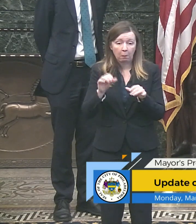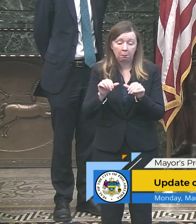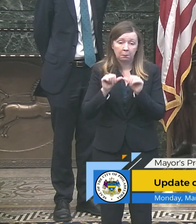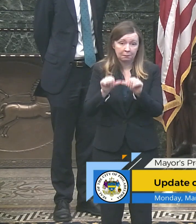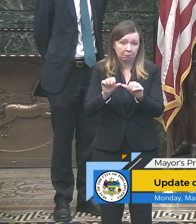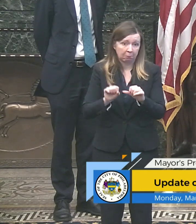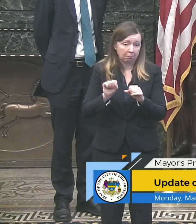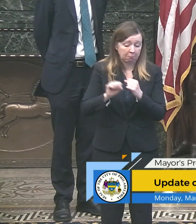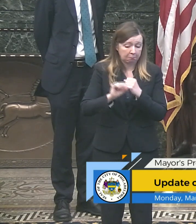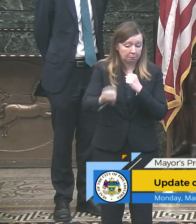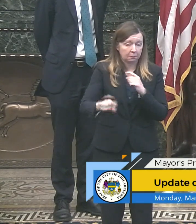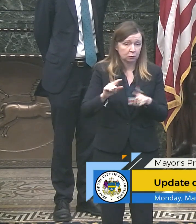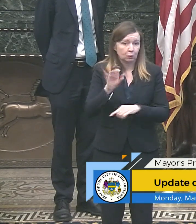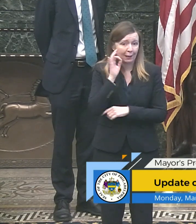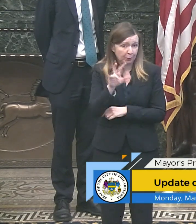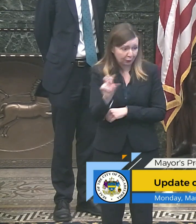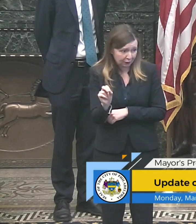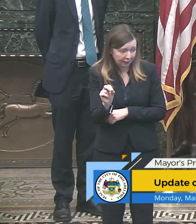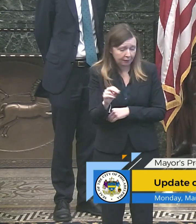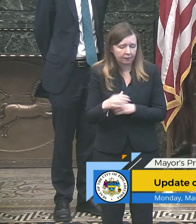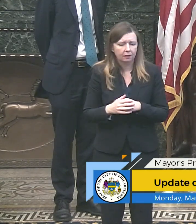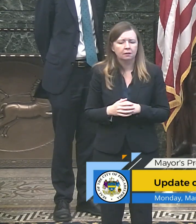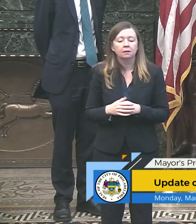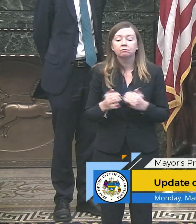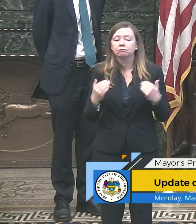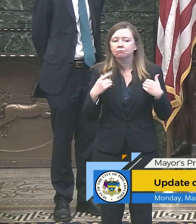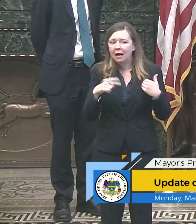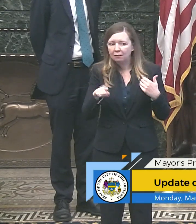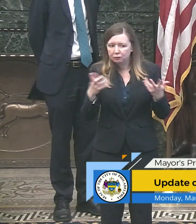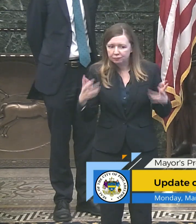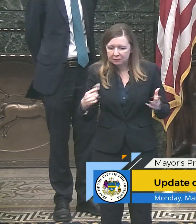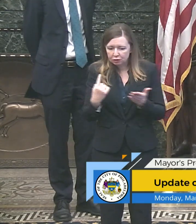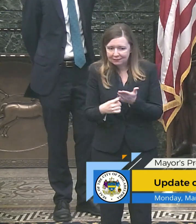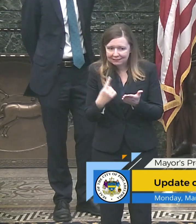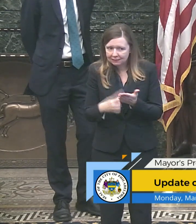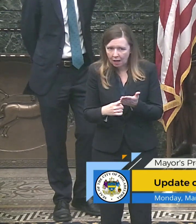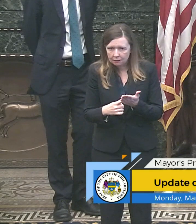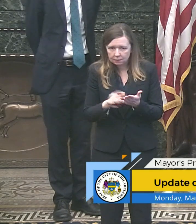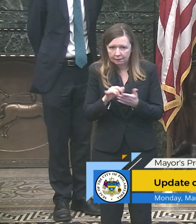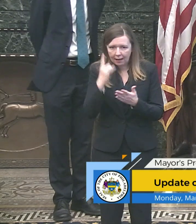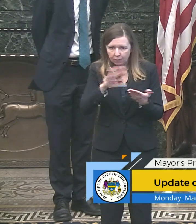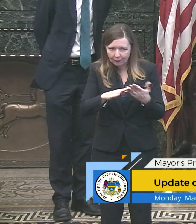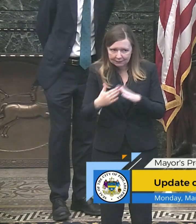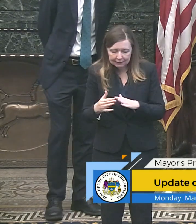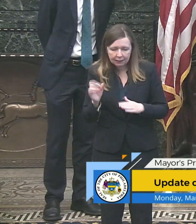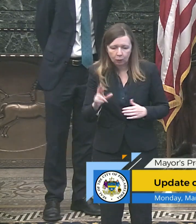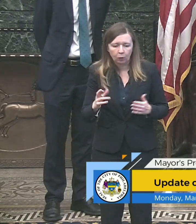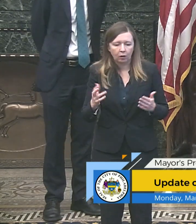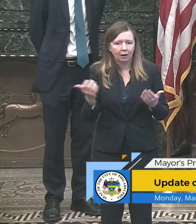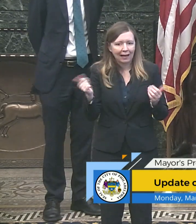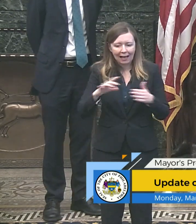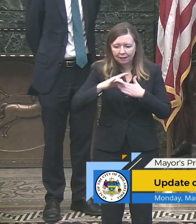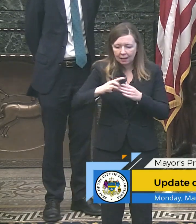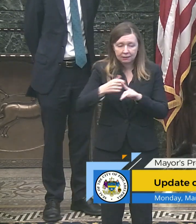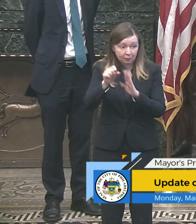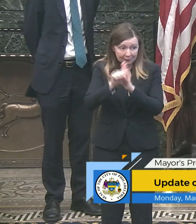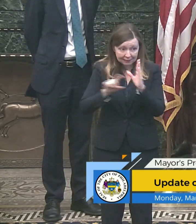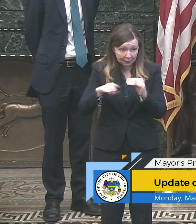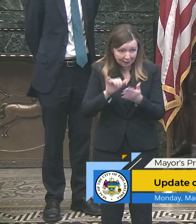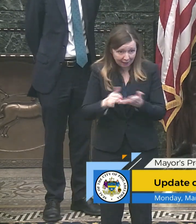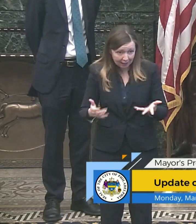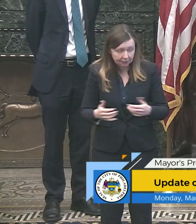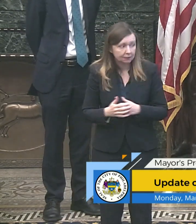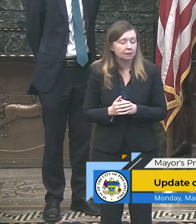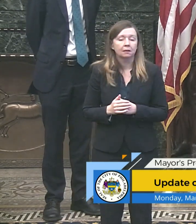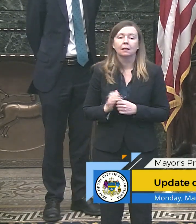30th. Have discussions started regarding that for the city, or have you heard gotten any guidance from the state regarding that?